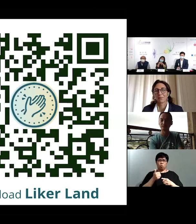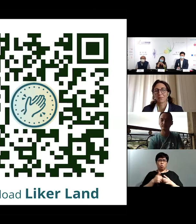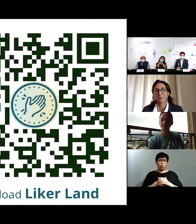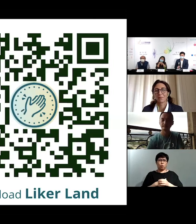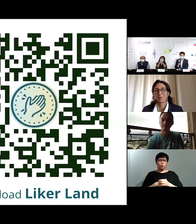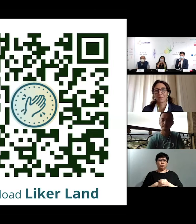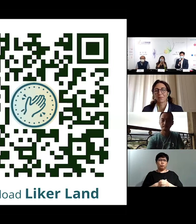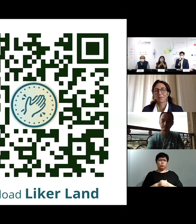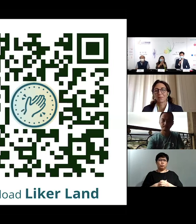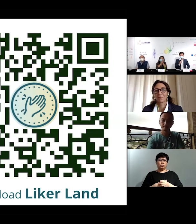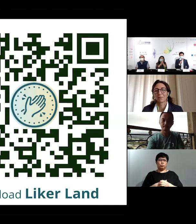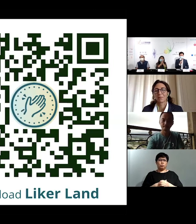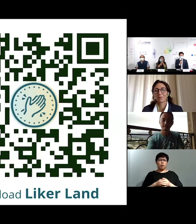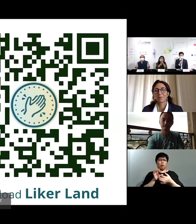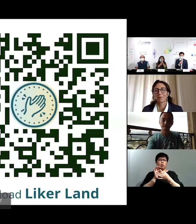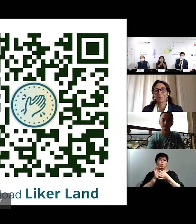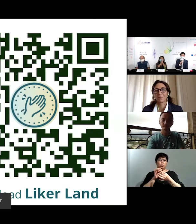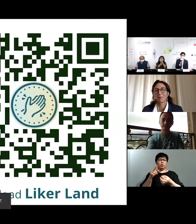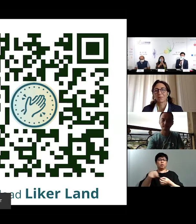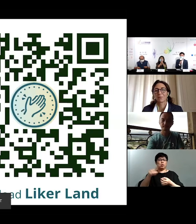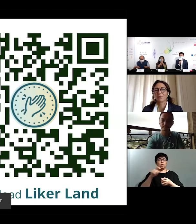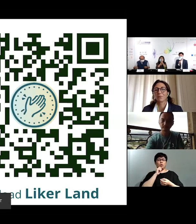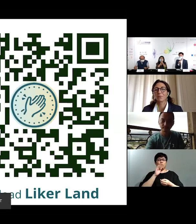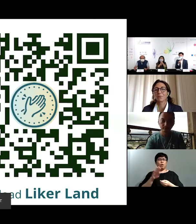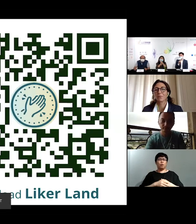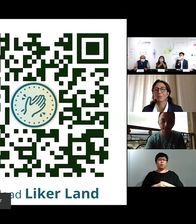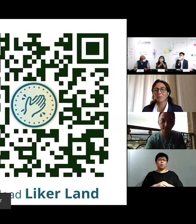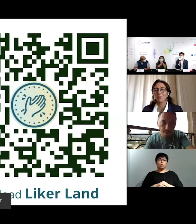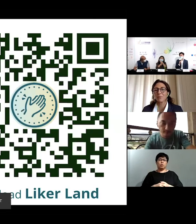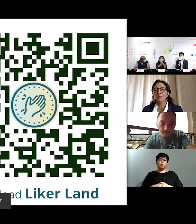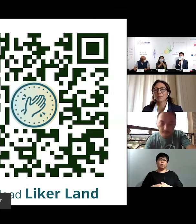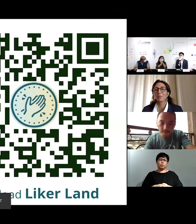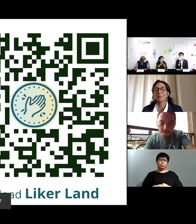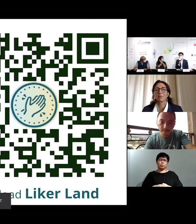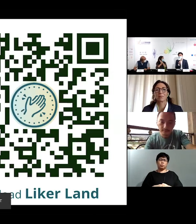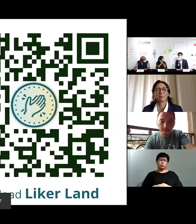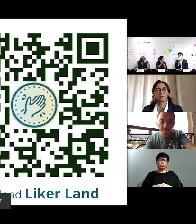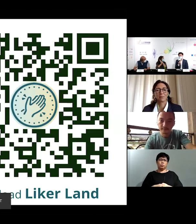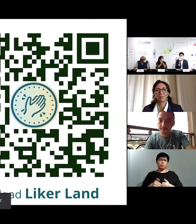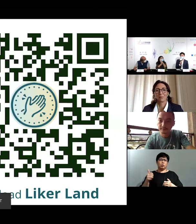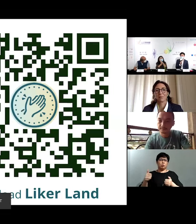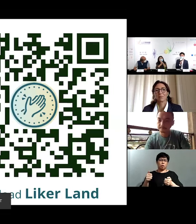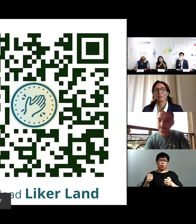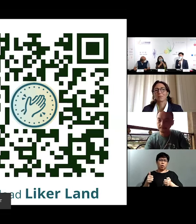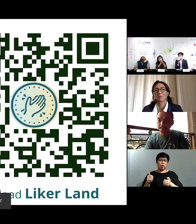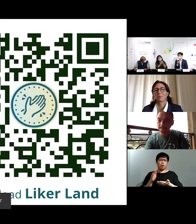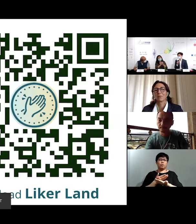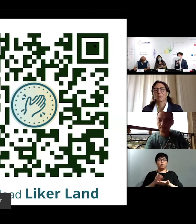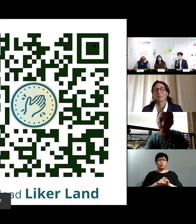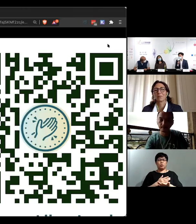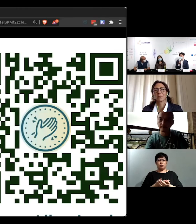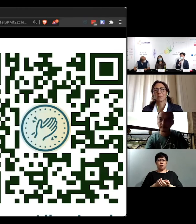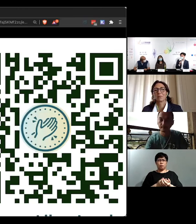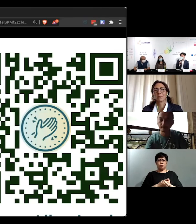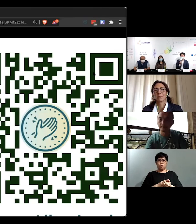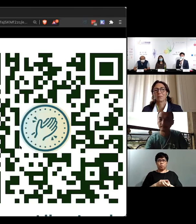Thank you. Thanks, Kane. Thank you for sharing to us that blockchain is enabling a